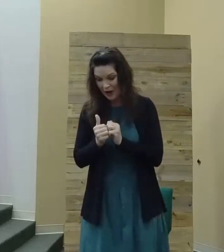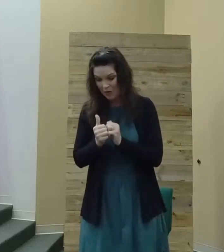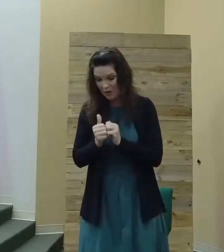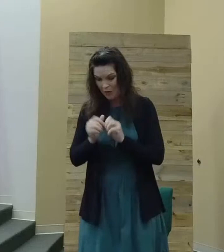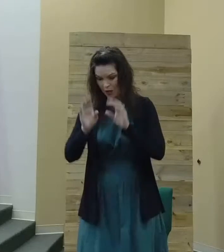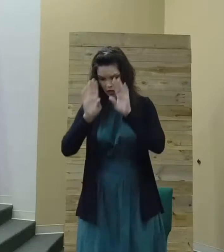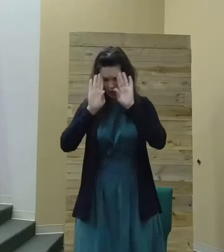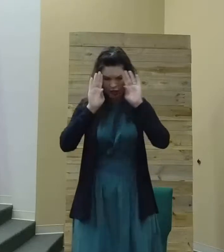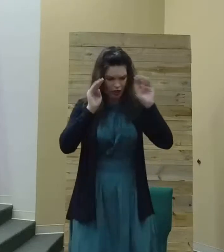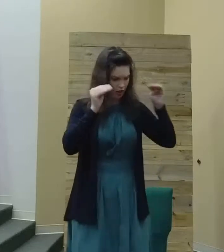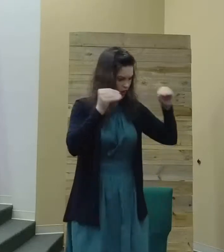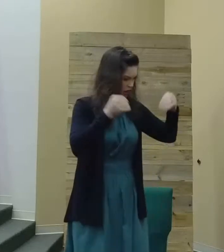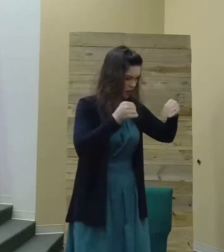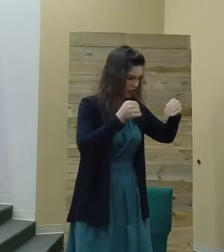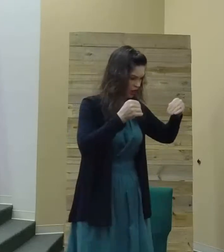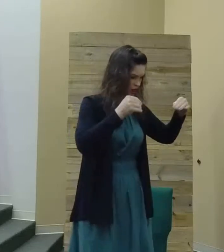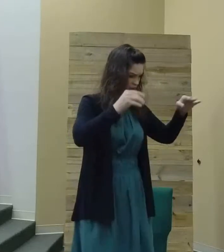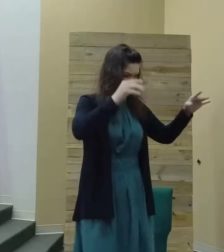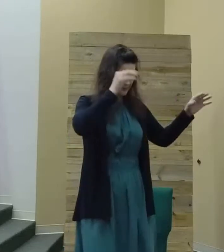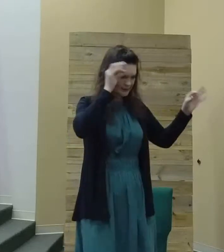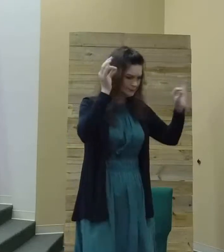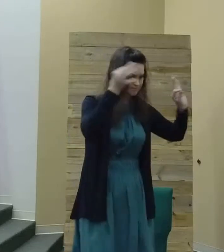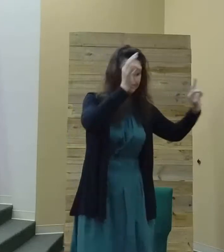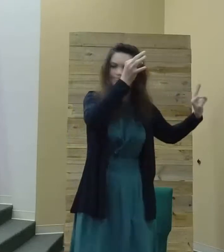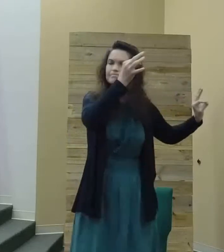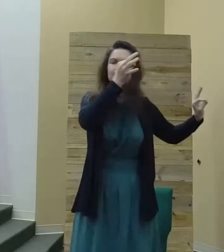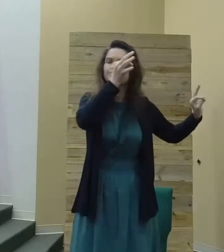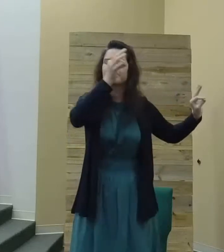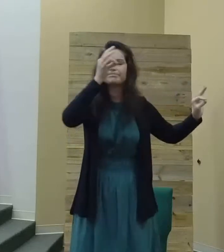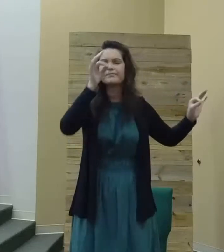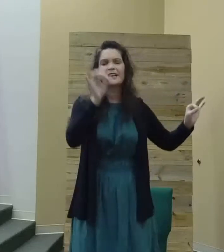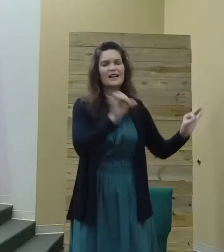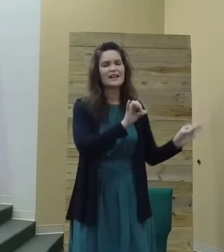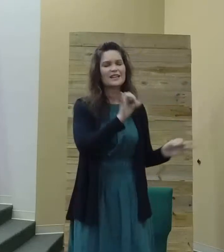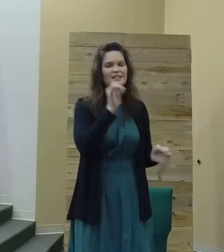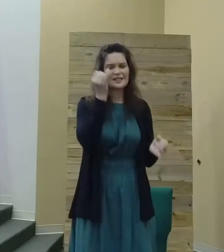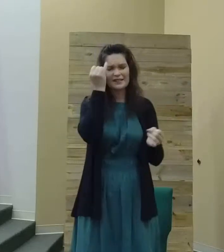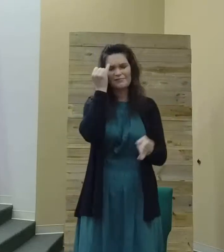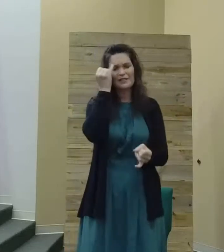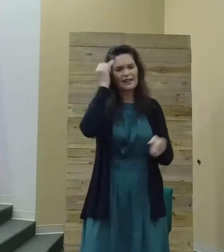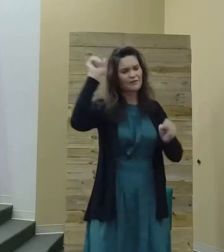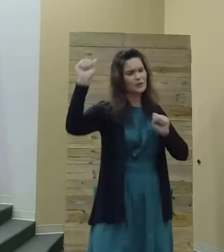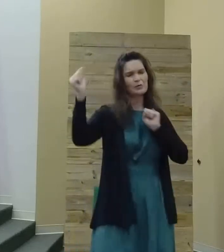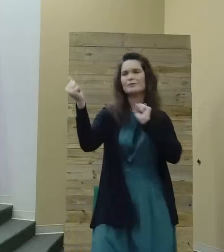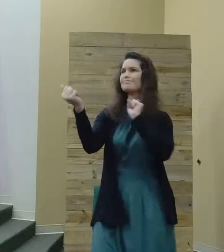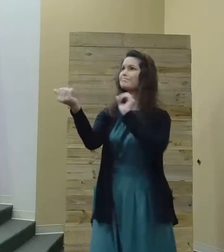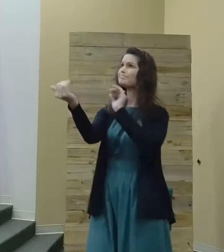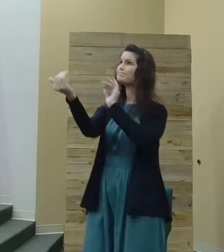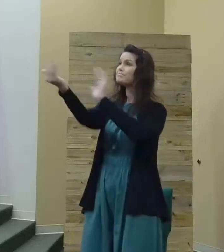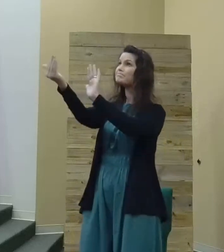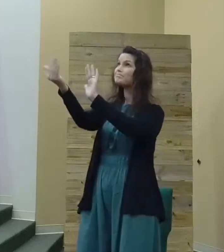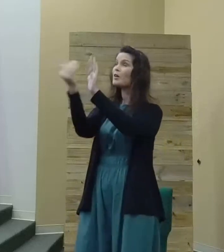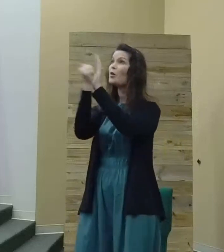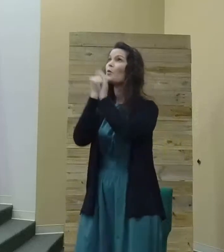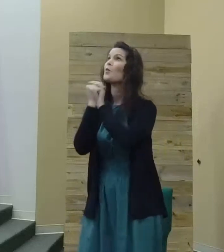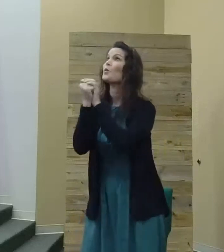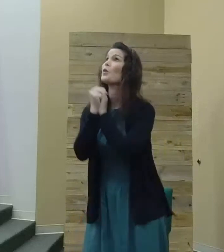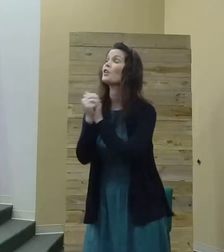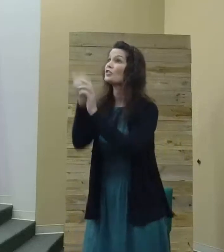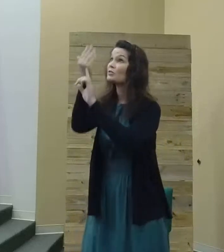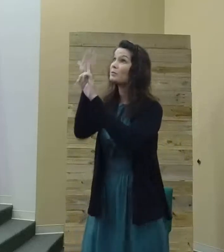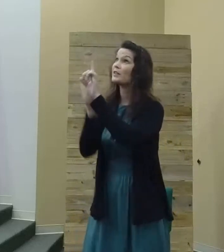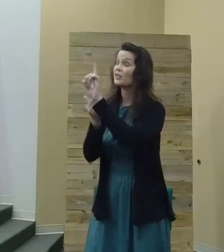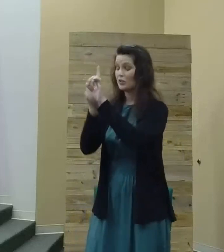with no thought of anything else that's going on, as if we were standing in front of your throne, worshiping you in